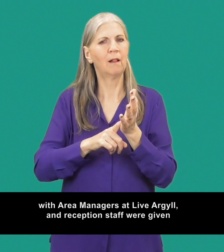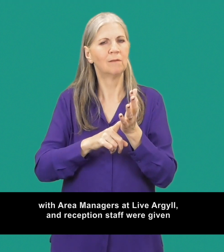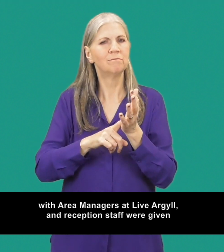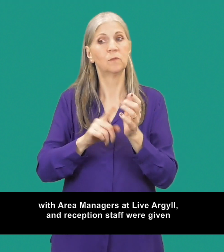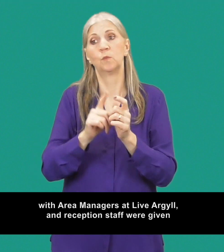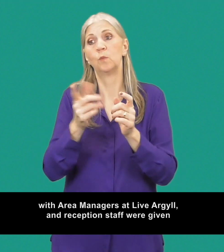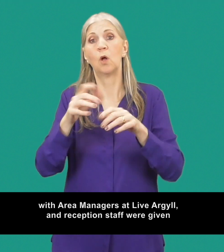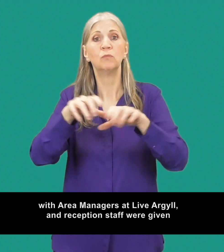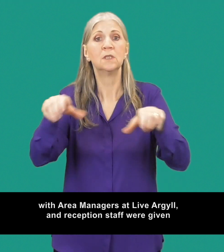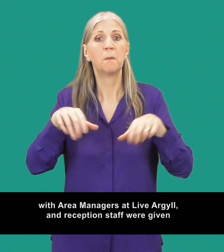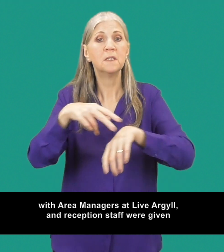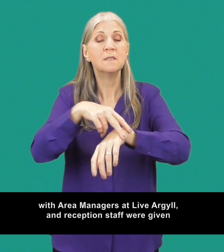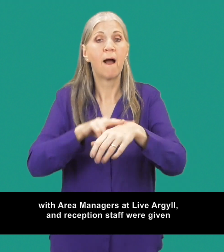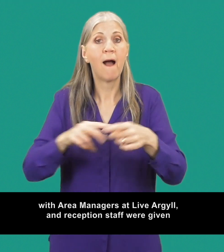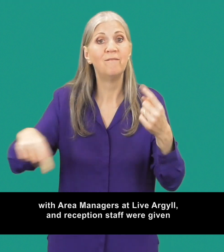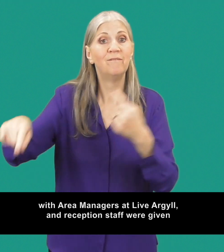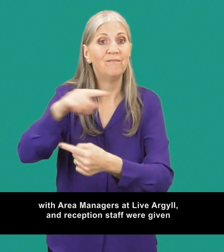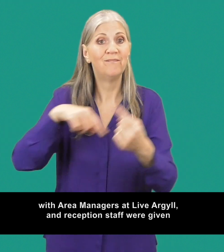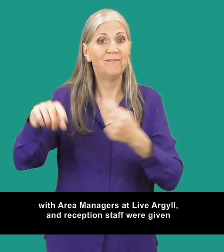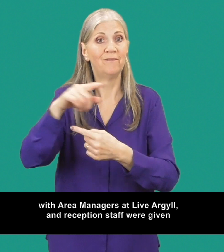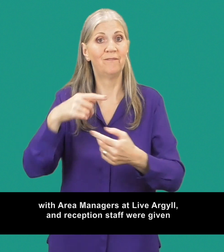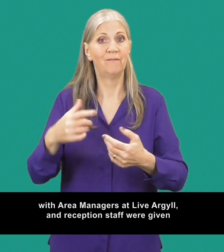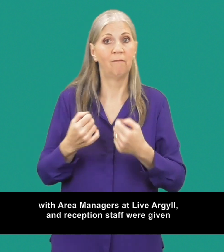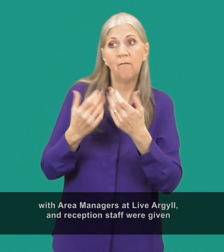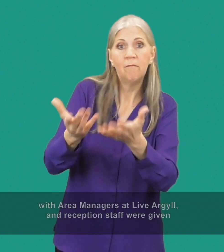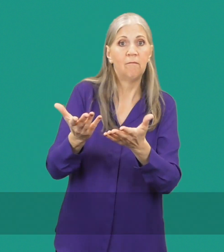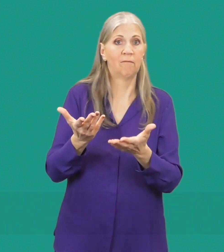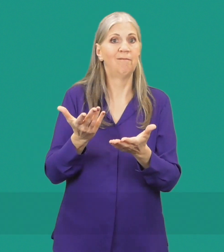were given background information and posters.